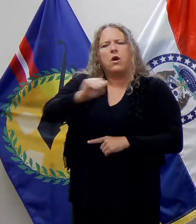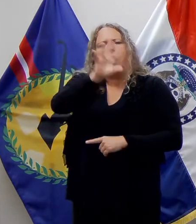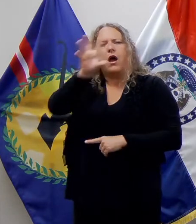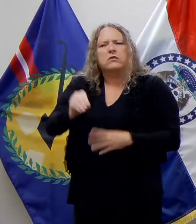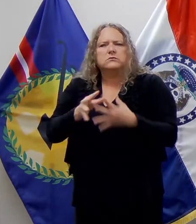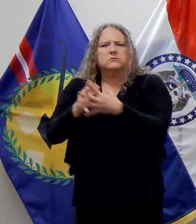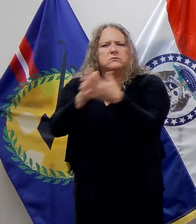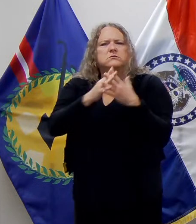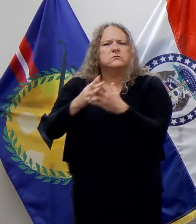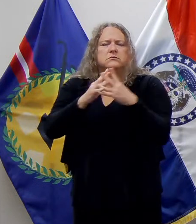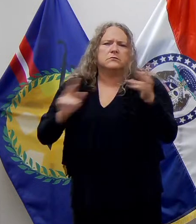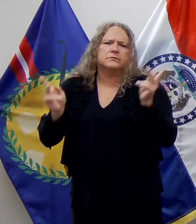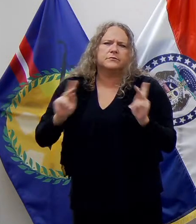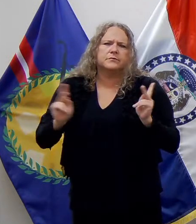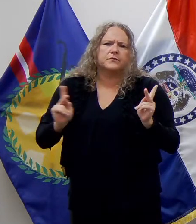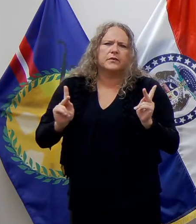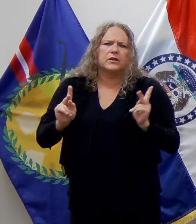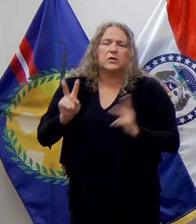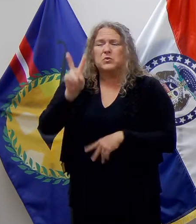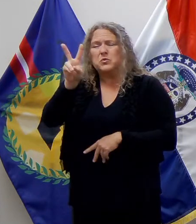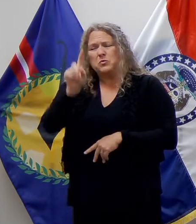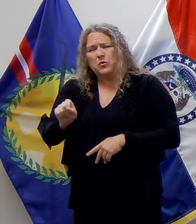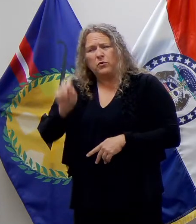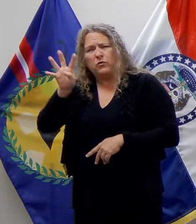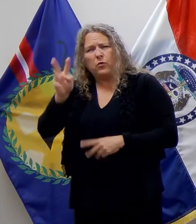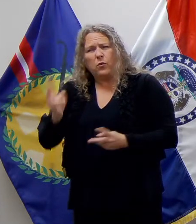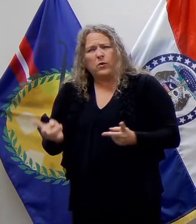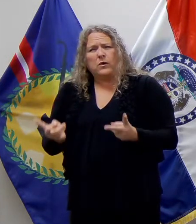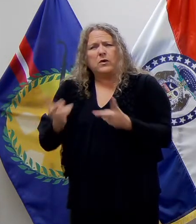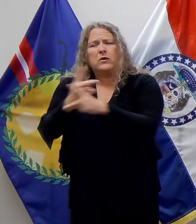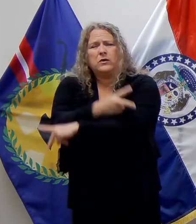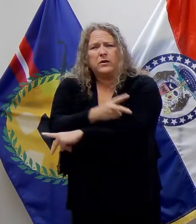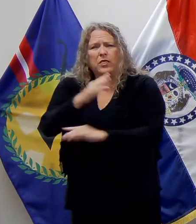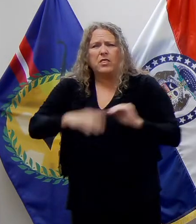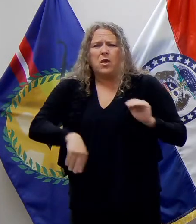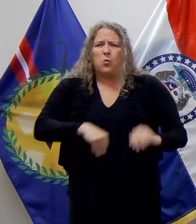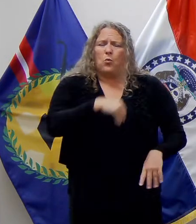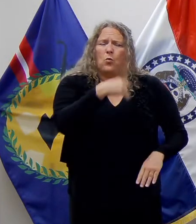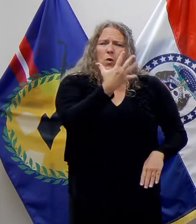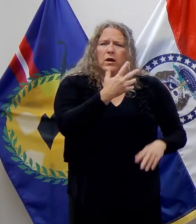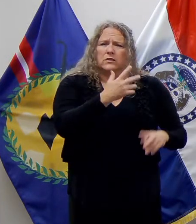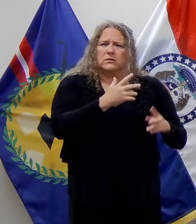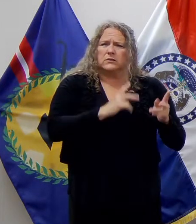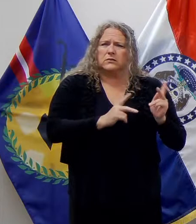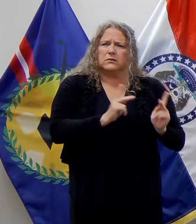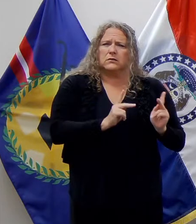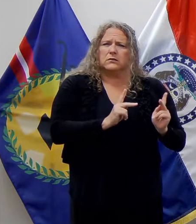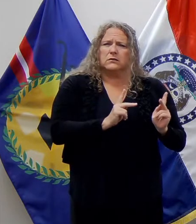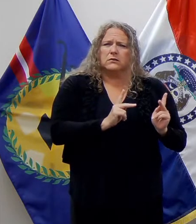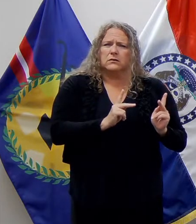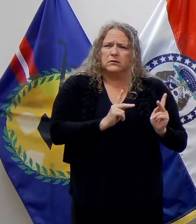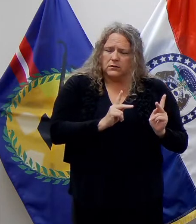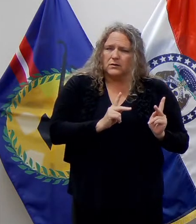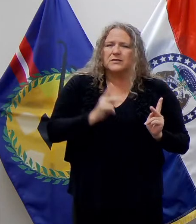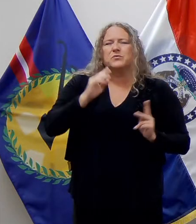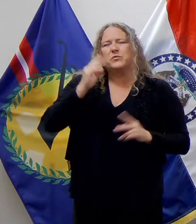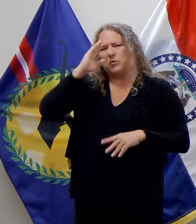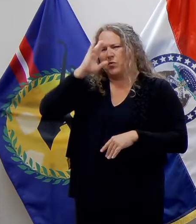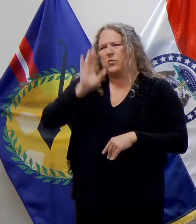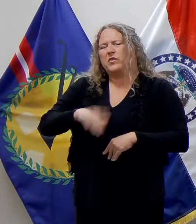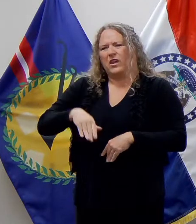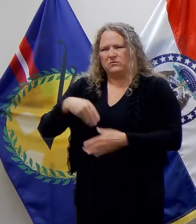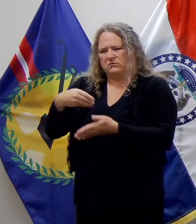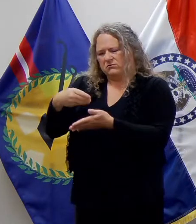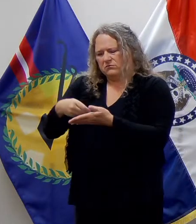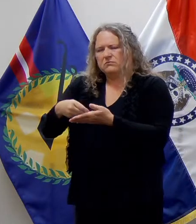rate of 2.4 times the rate of white residents. The association between adverse health outcomes and